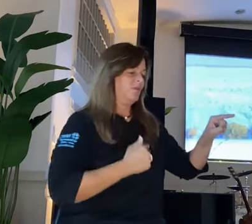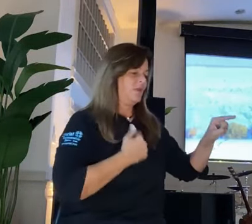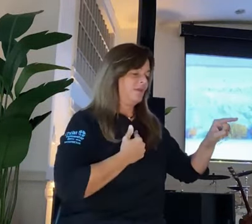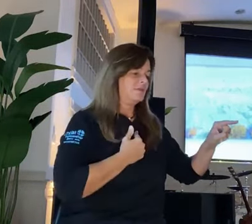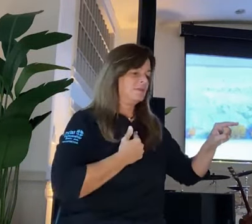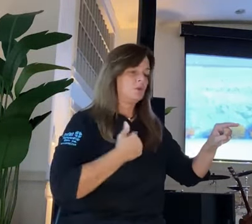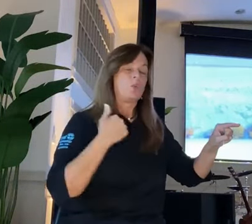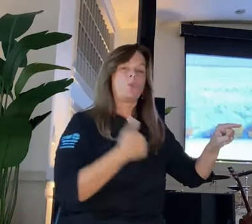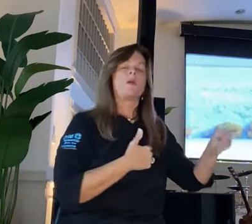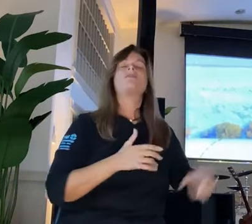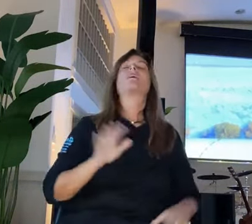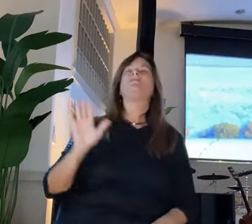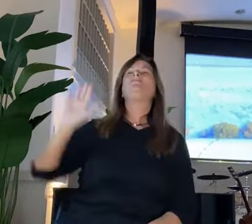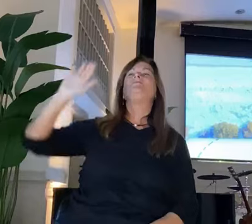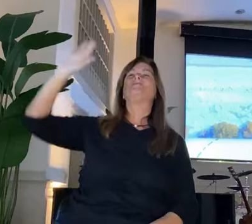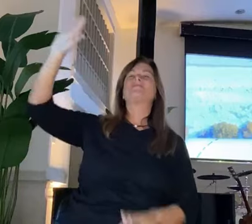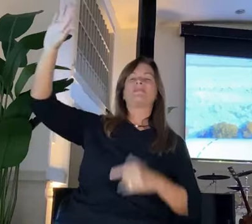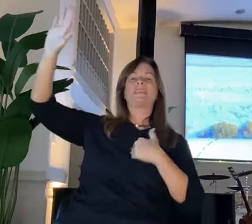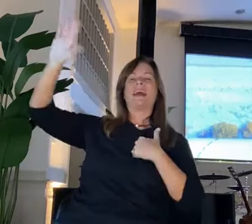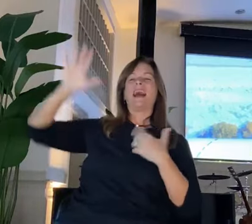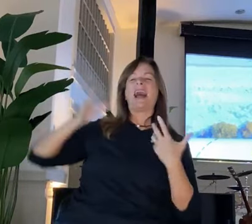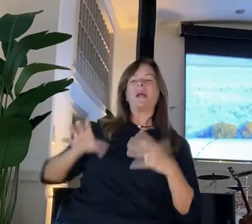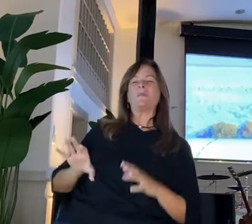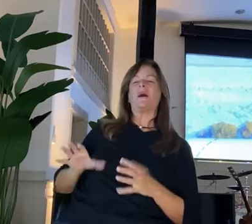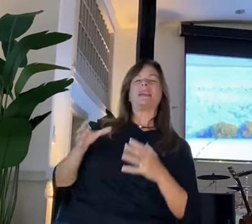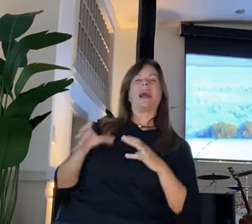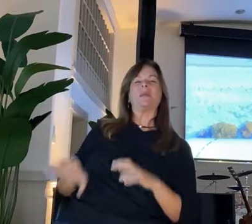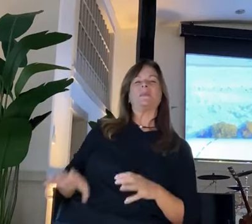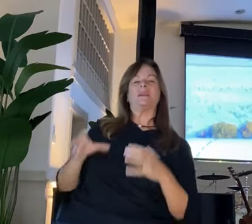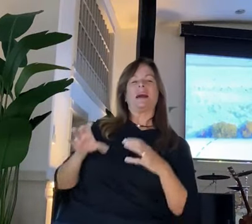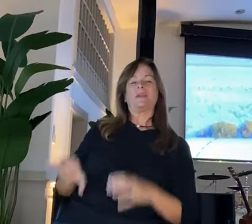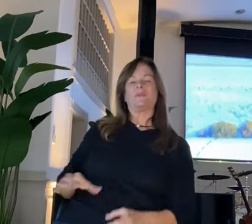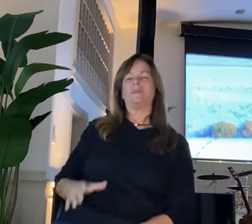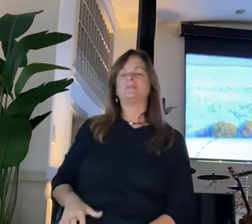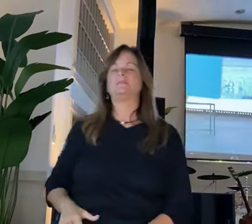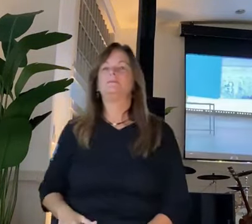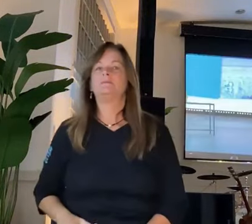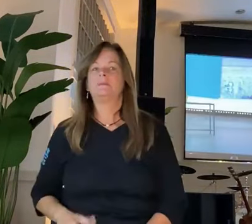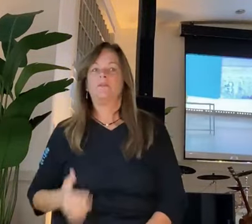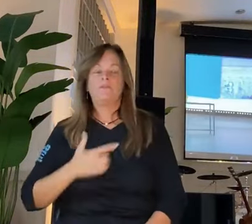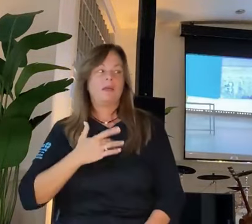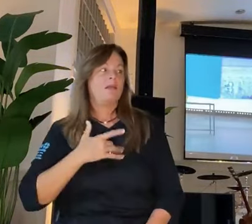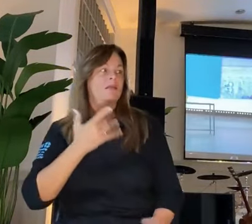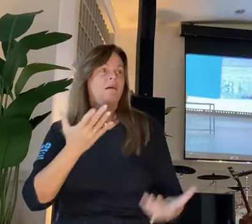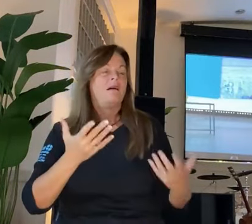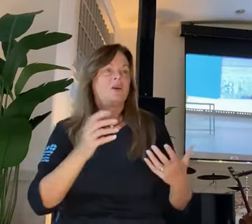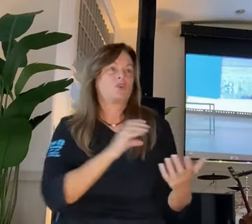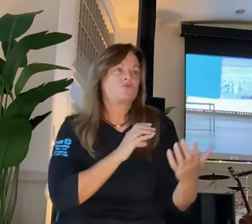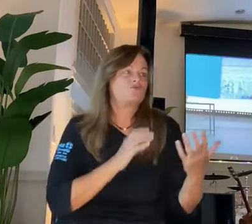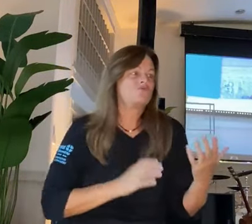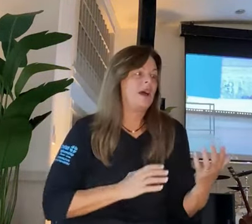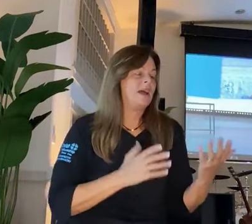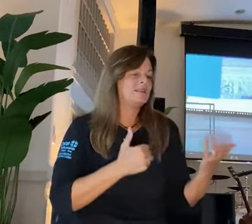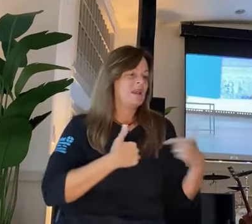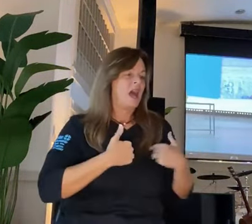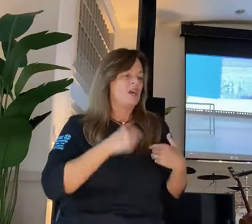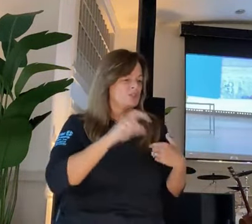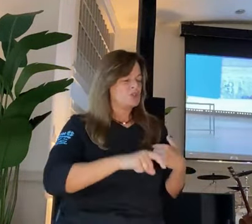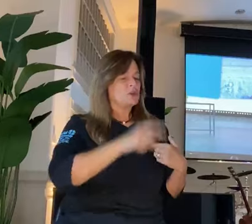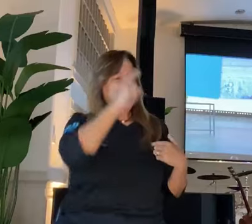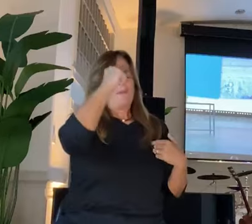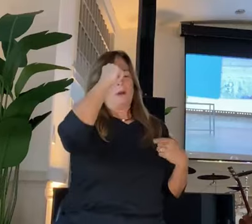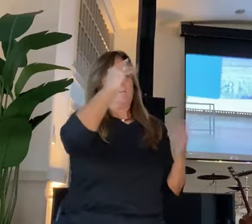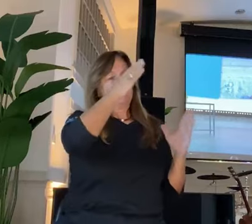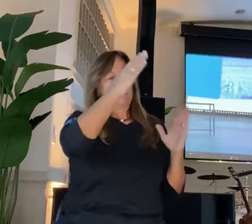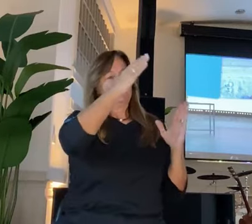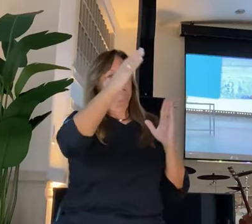past experience, we think this is the way church should be, or this is the way Christian life should be, or this is what we've experienced it,